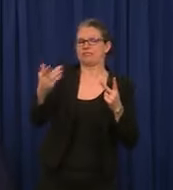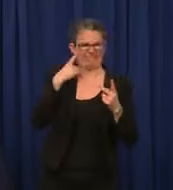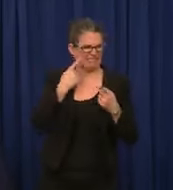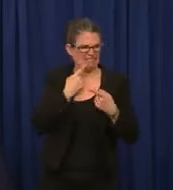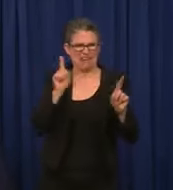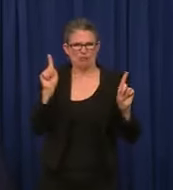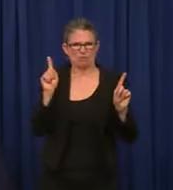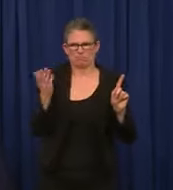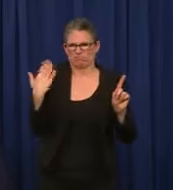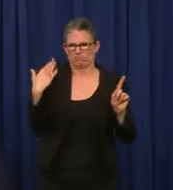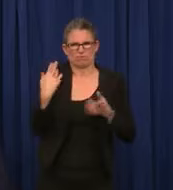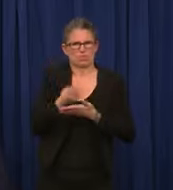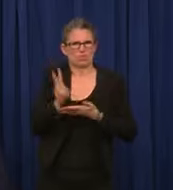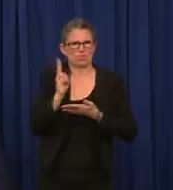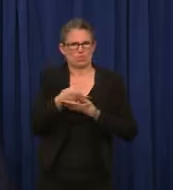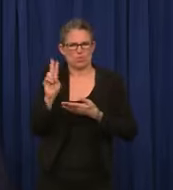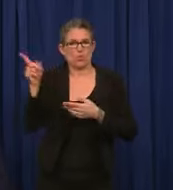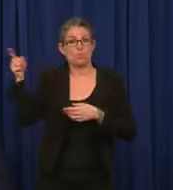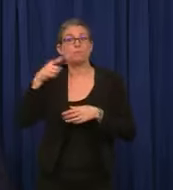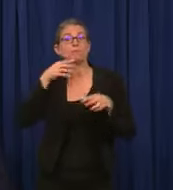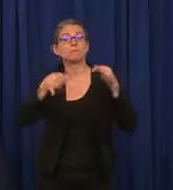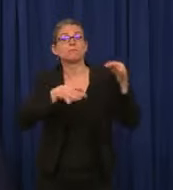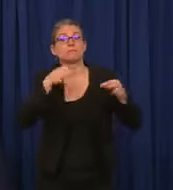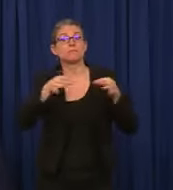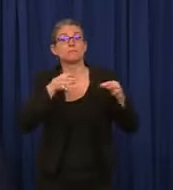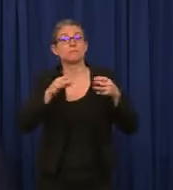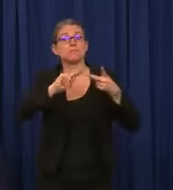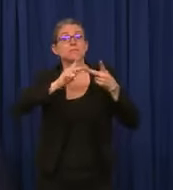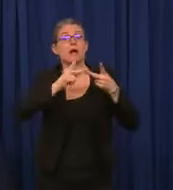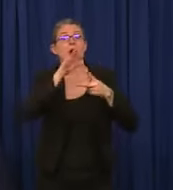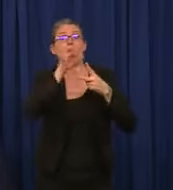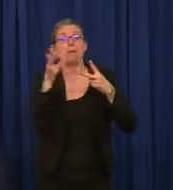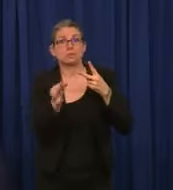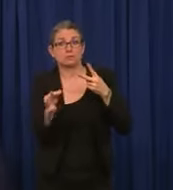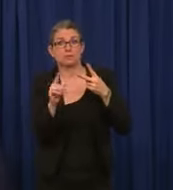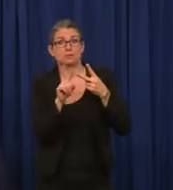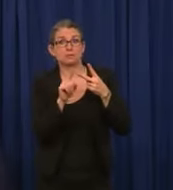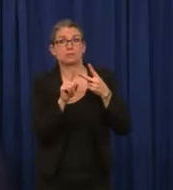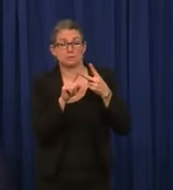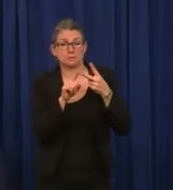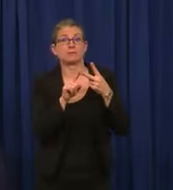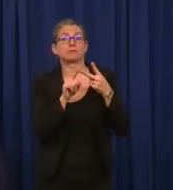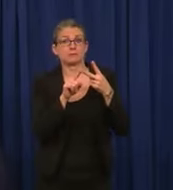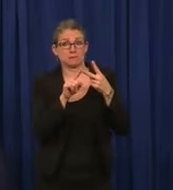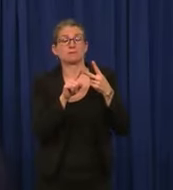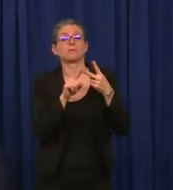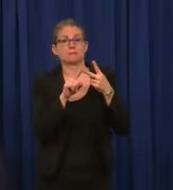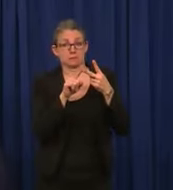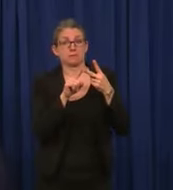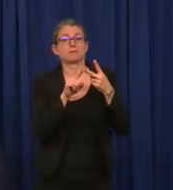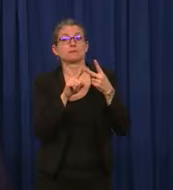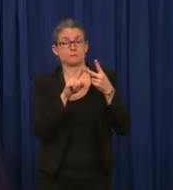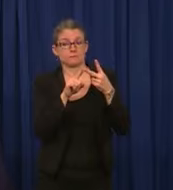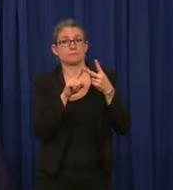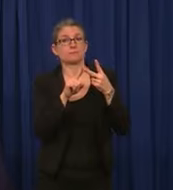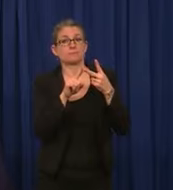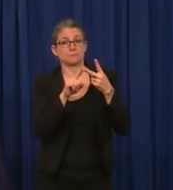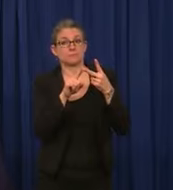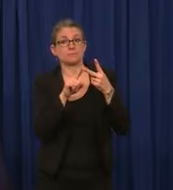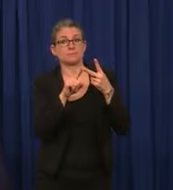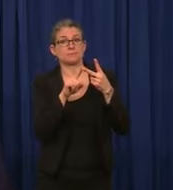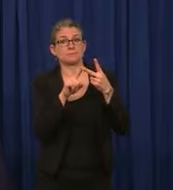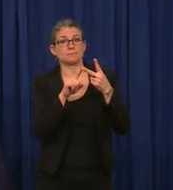And this other mechanism or this other pathway toward recovery relies on the resolution of